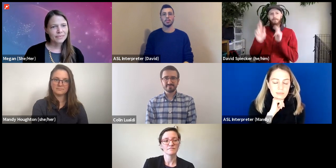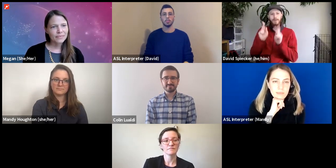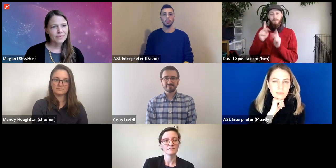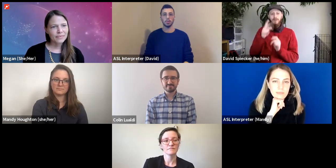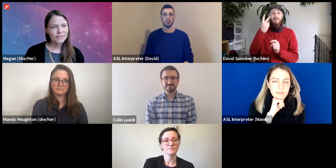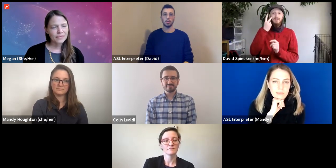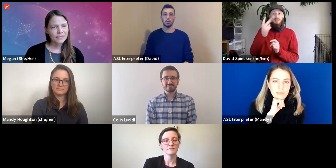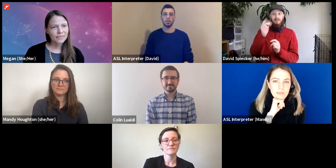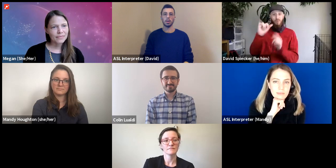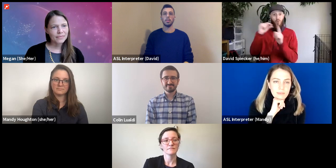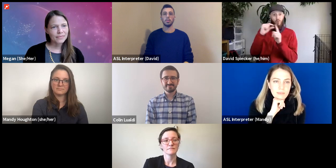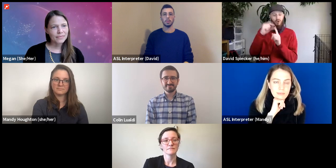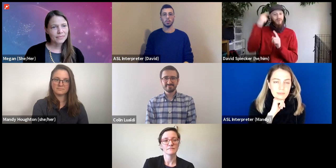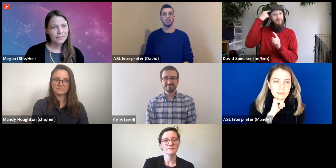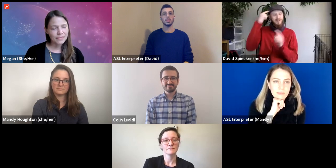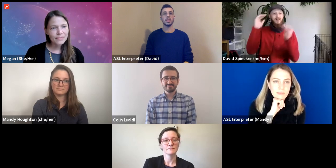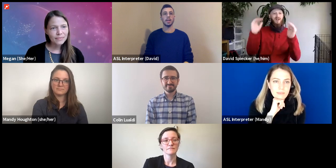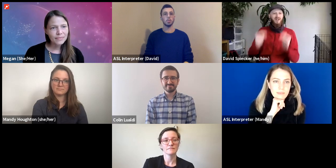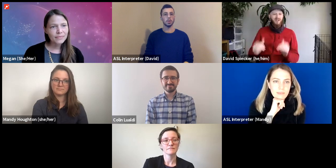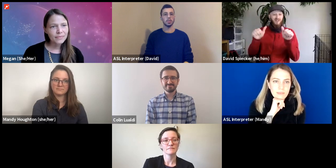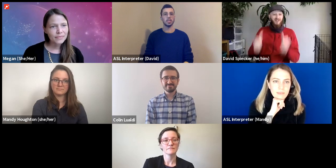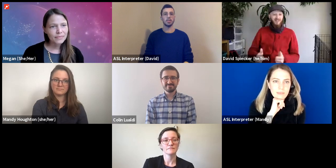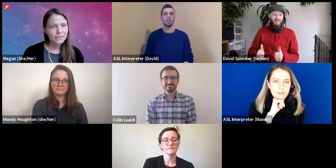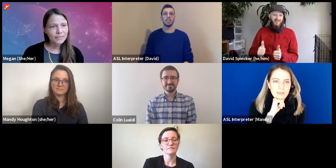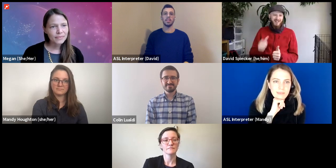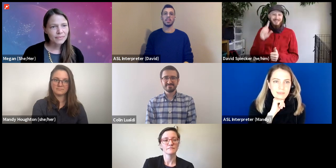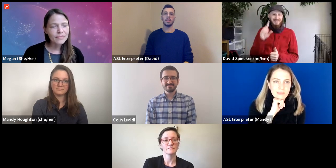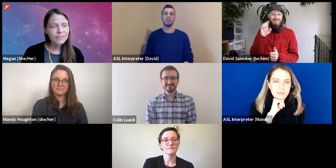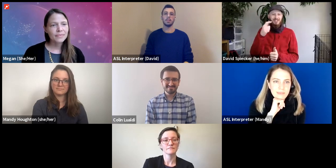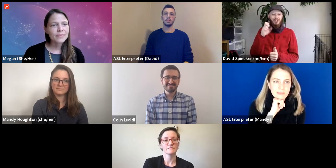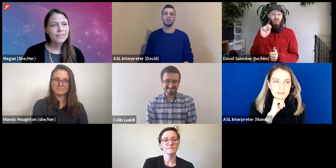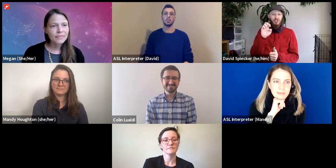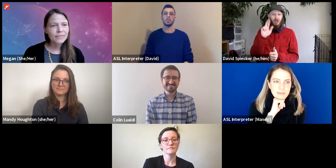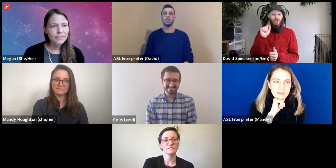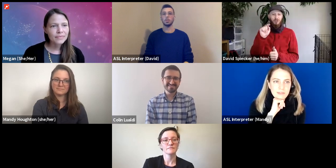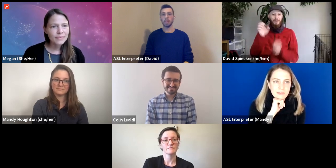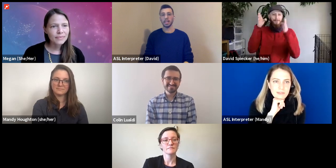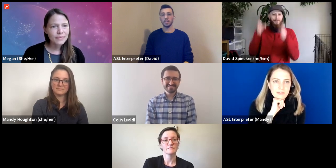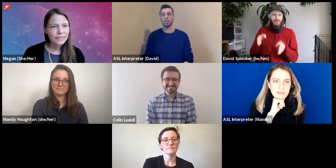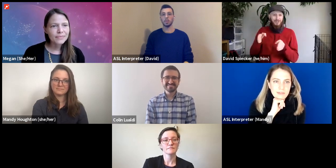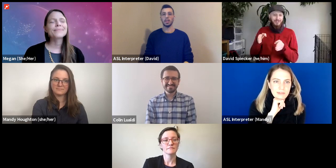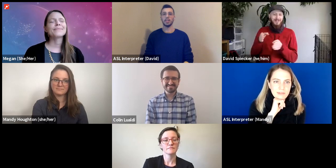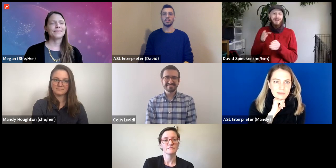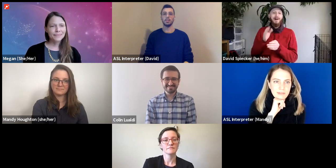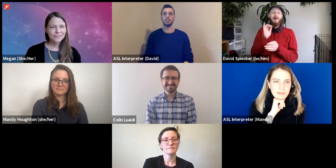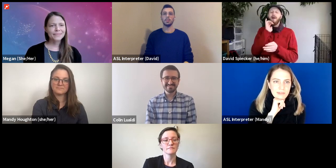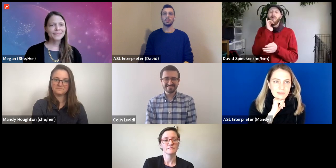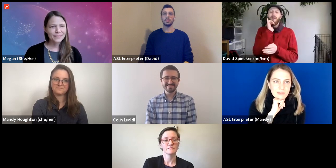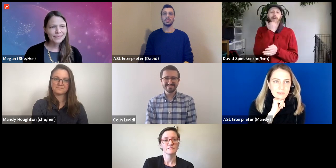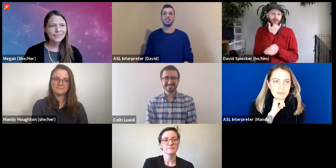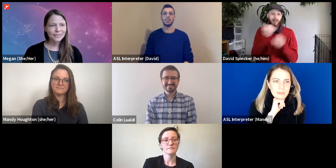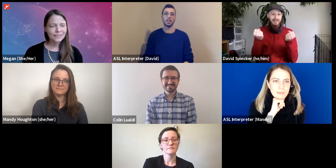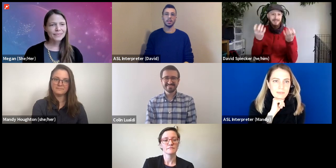often the interpreter or other people will see that word degenerate and think that means to degrade or like